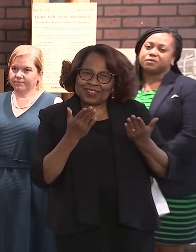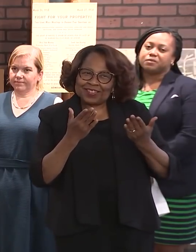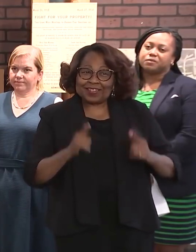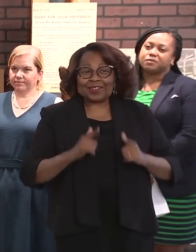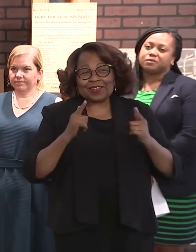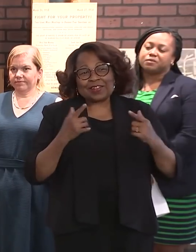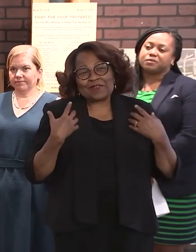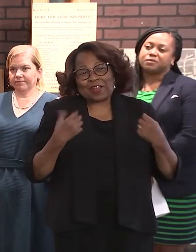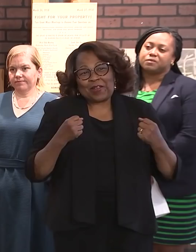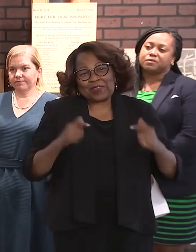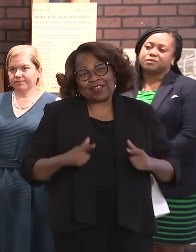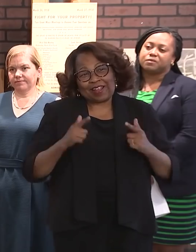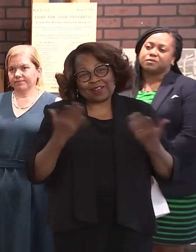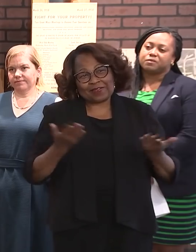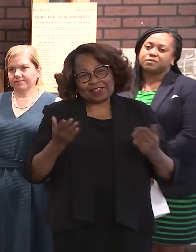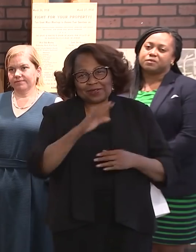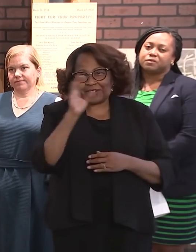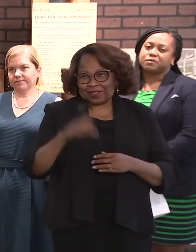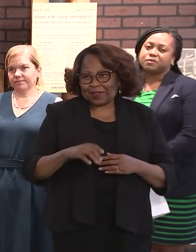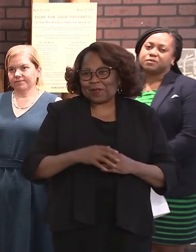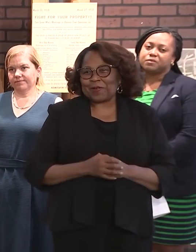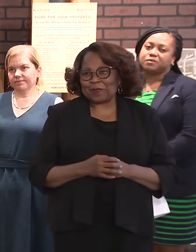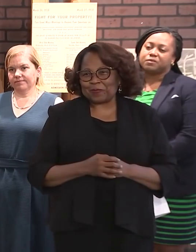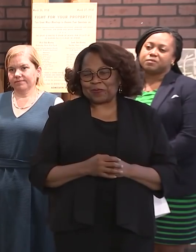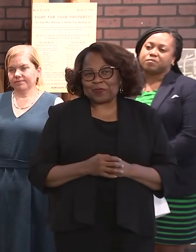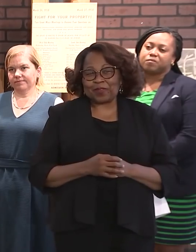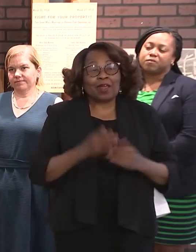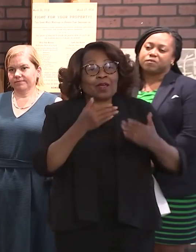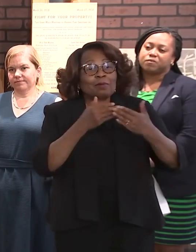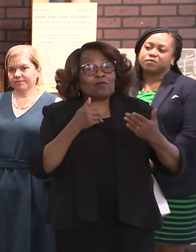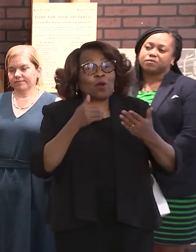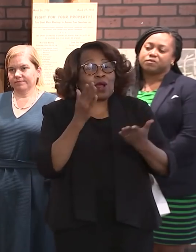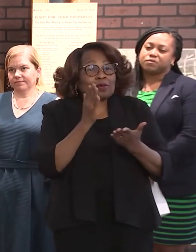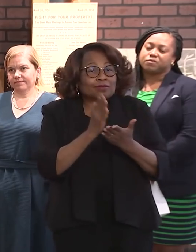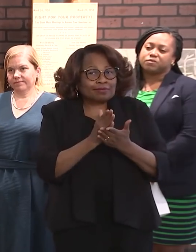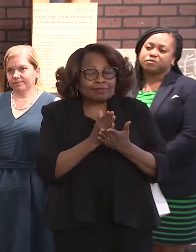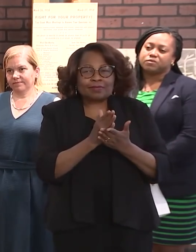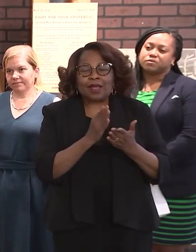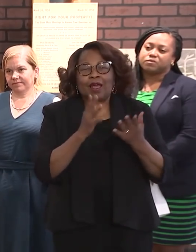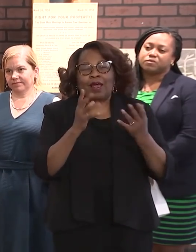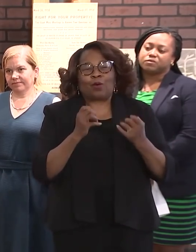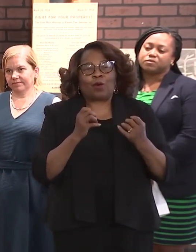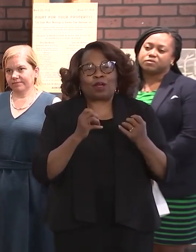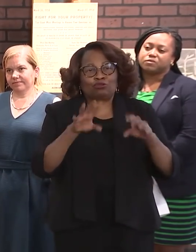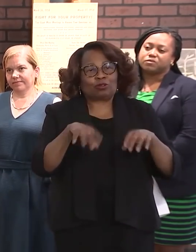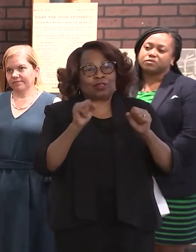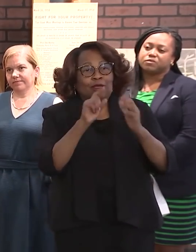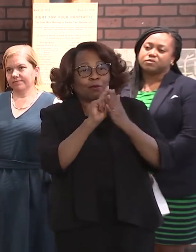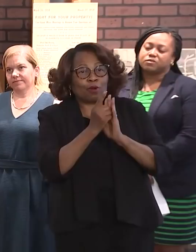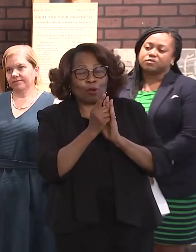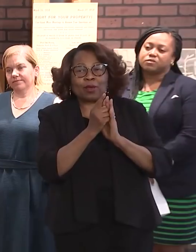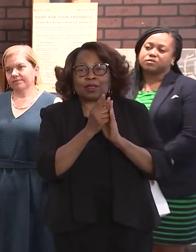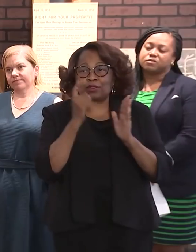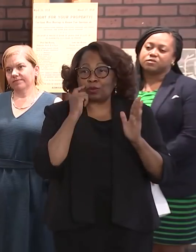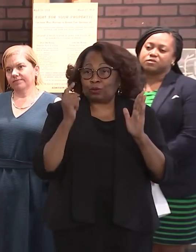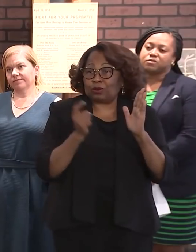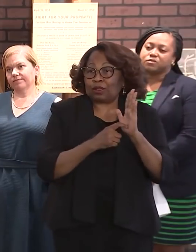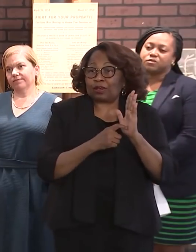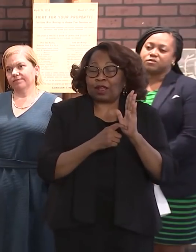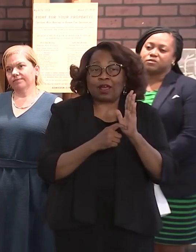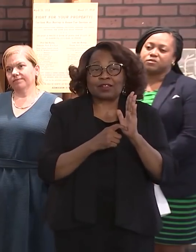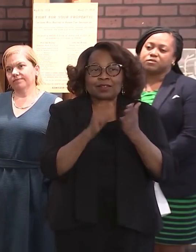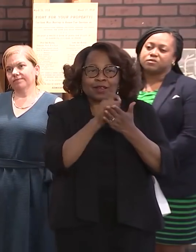live healthy lives in Chicago. Before I close, I want to take a moment just to recognize